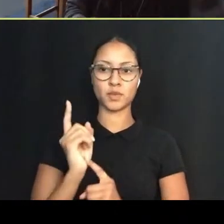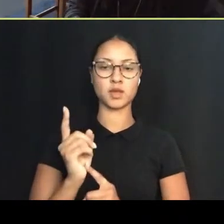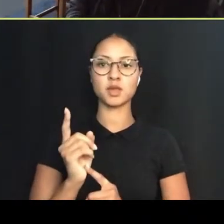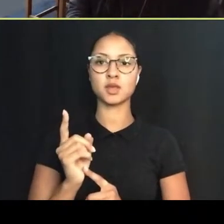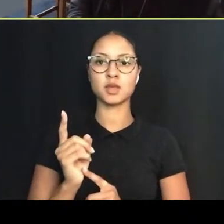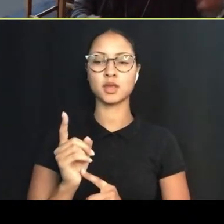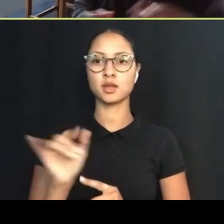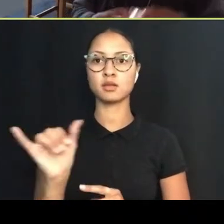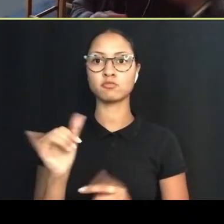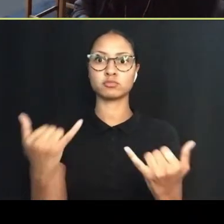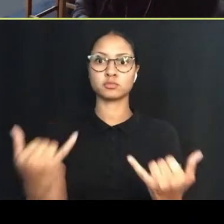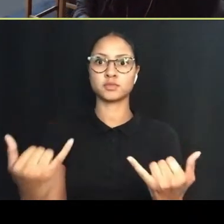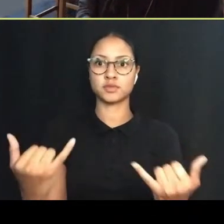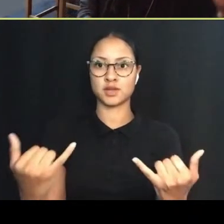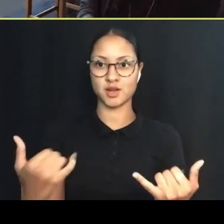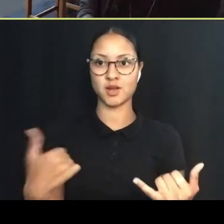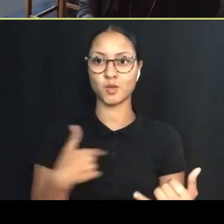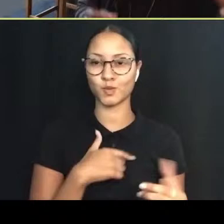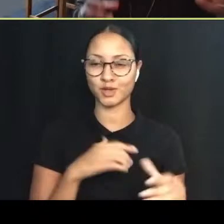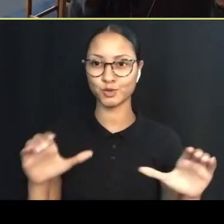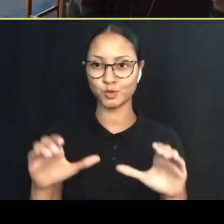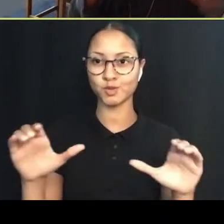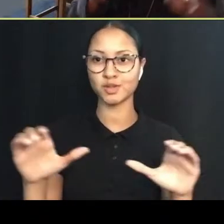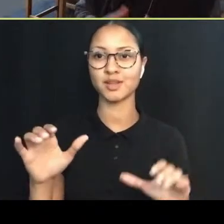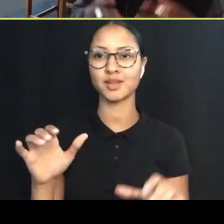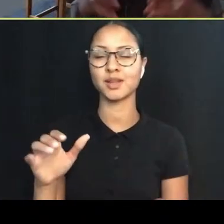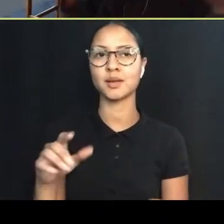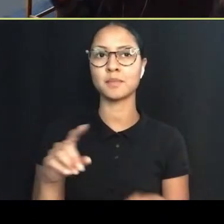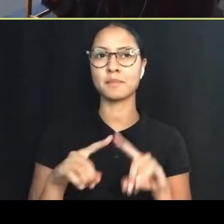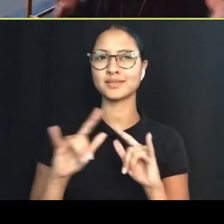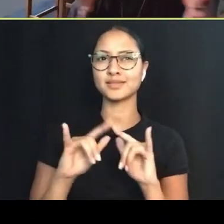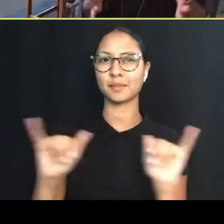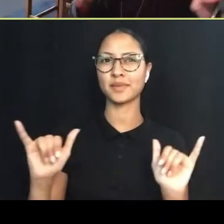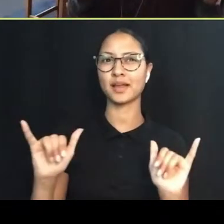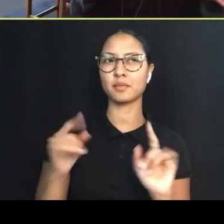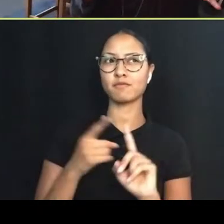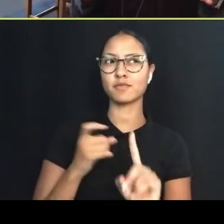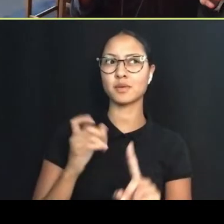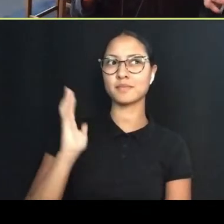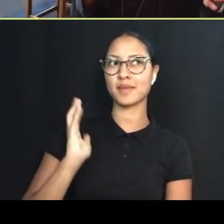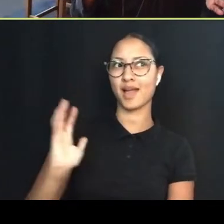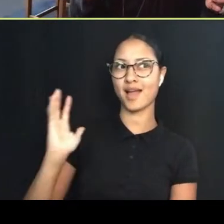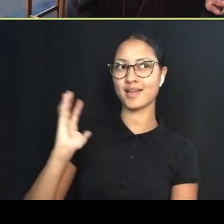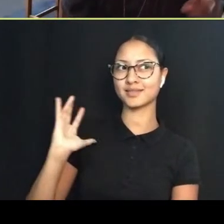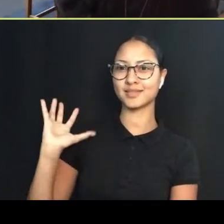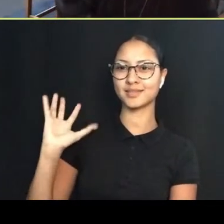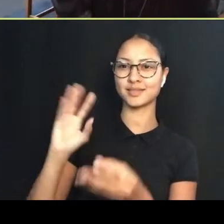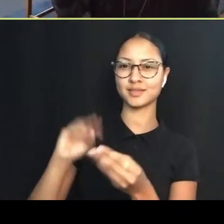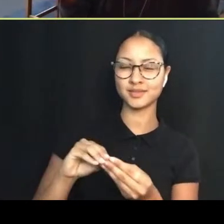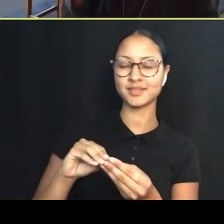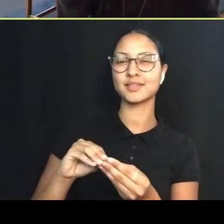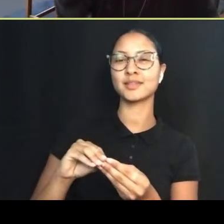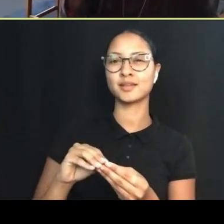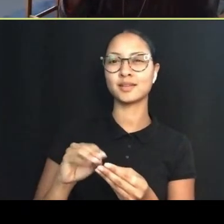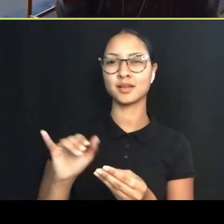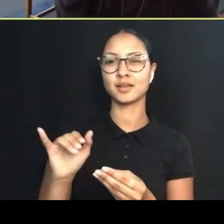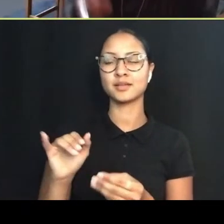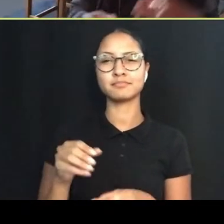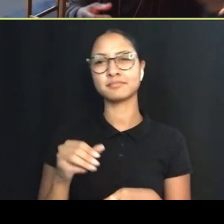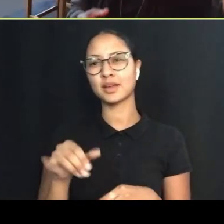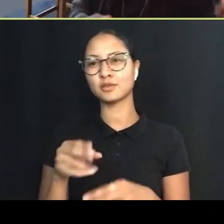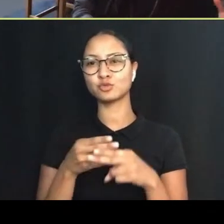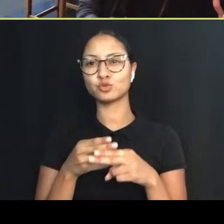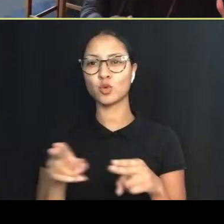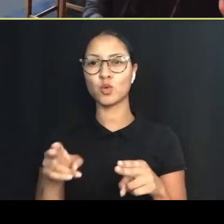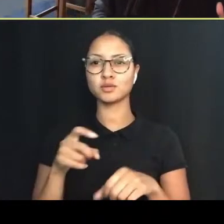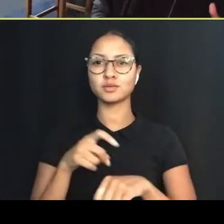but it's also of the past simultaneously, like in within a short span of time, but like that concept of being present and